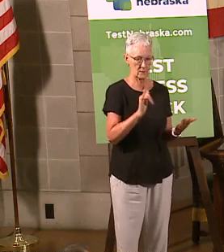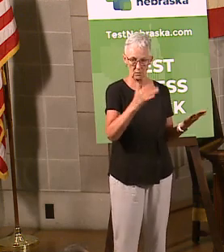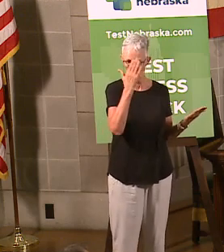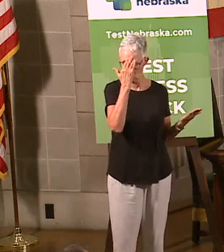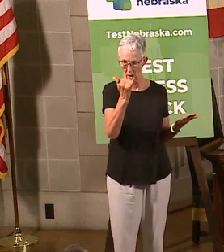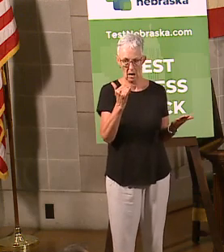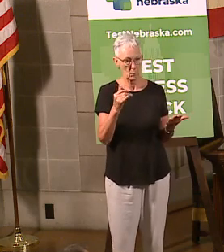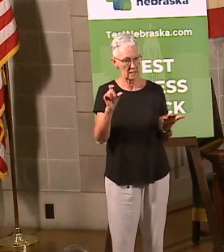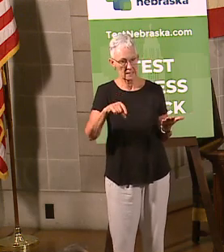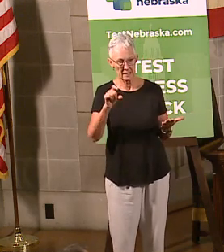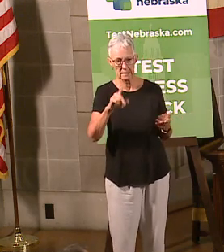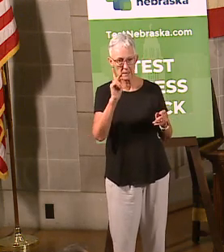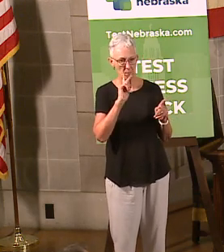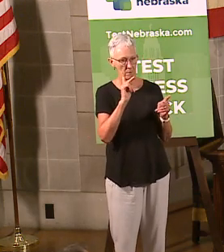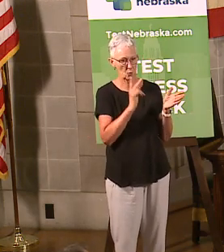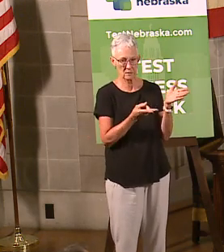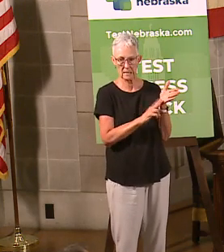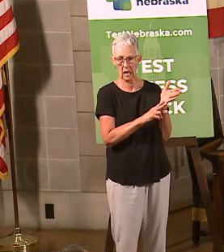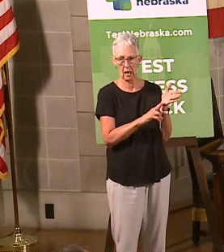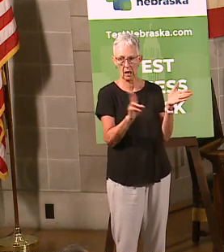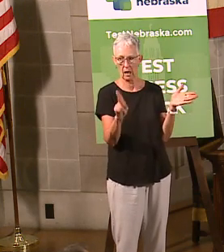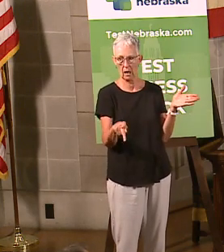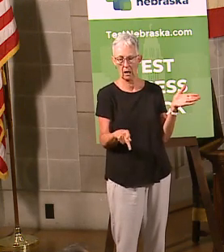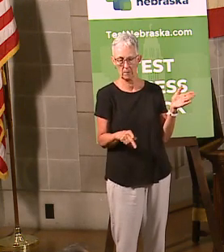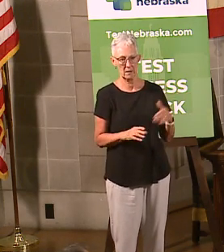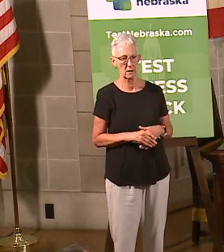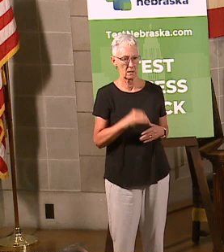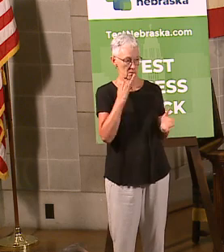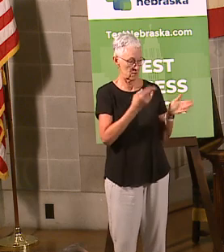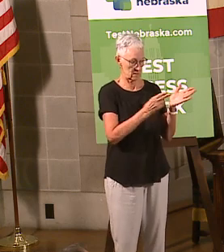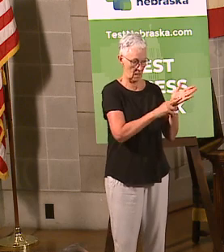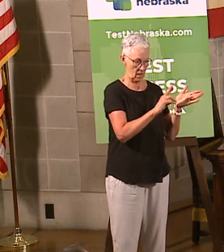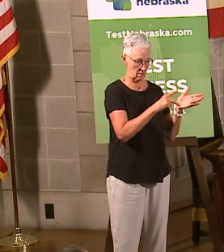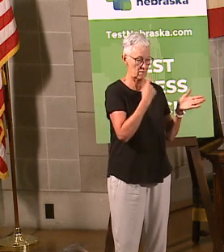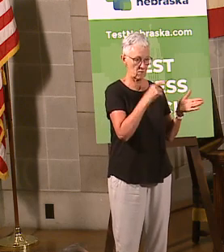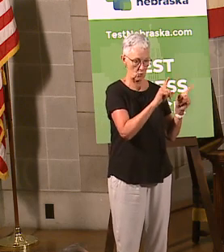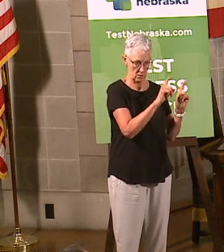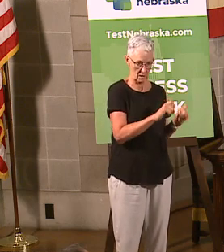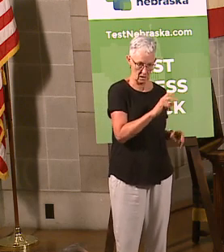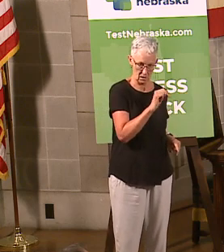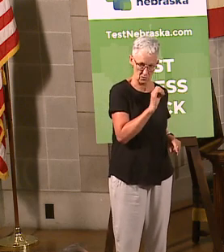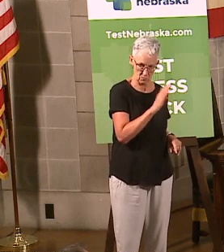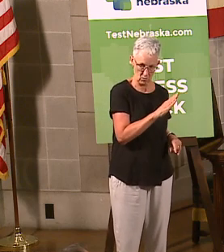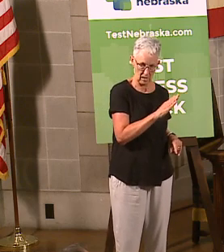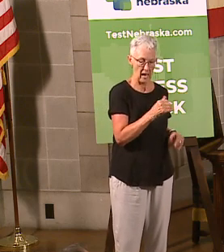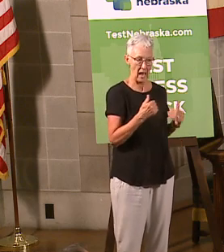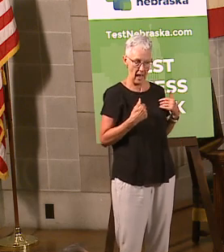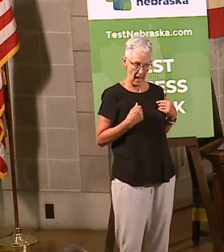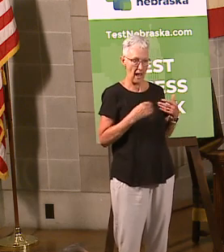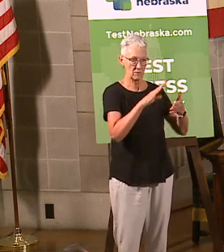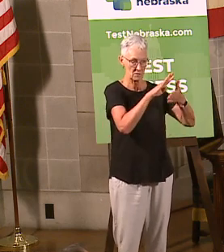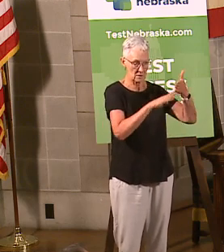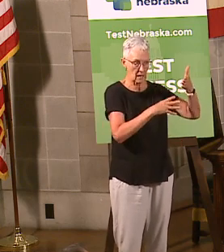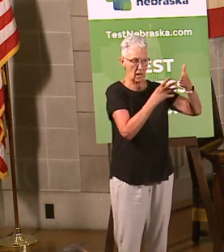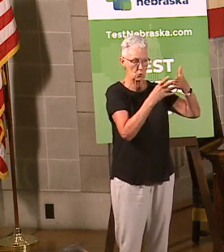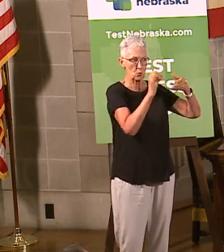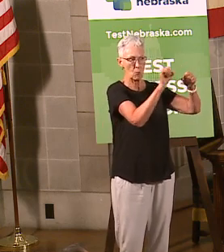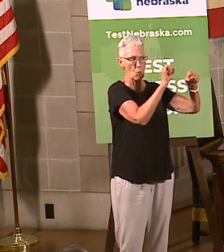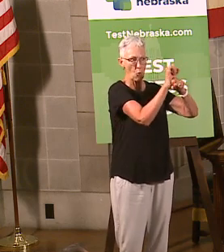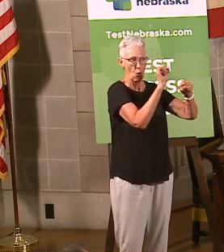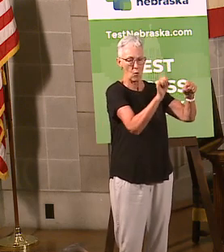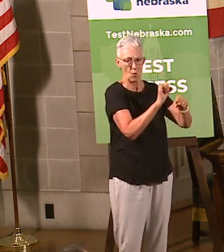to get signed up. And one of the issues we run into also is when we sign up people for Test Nebraska, we've got scheduling slots. We found, I think,